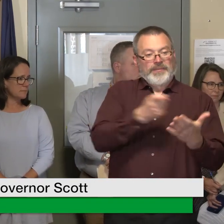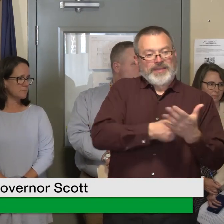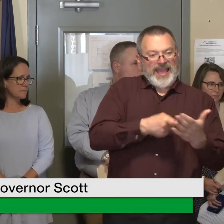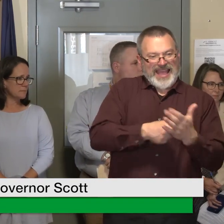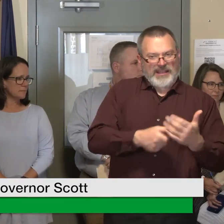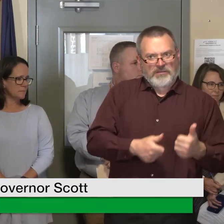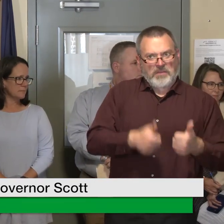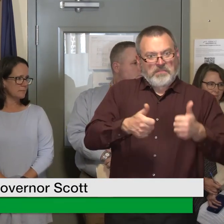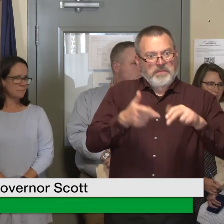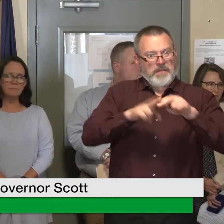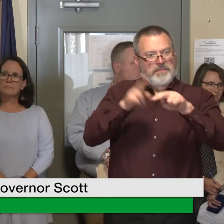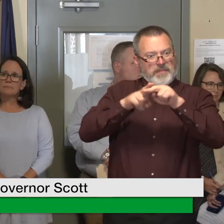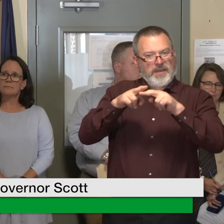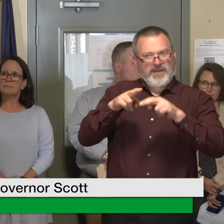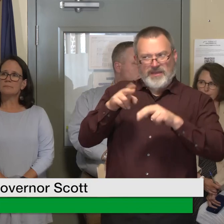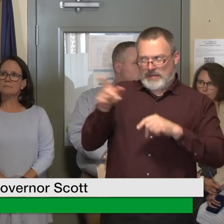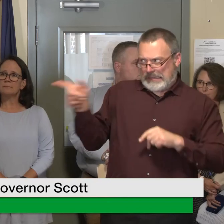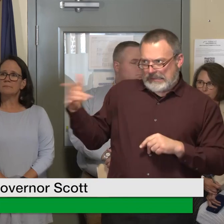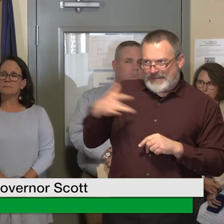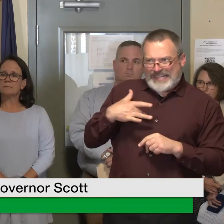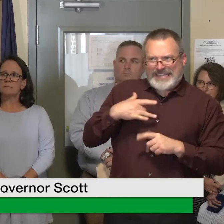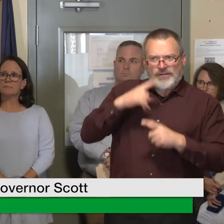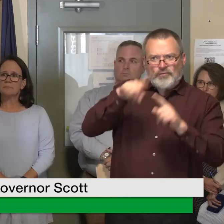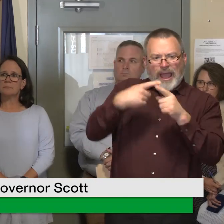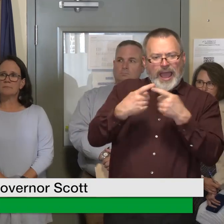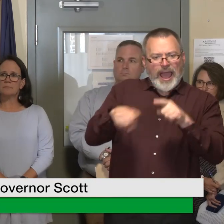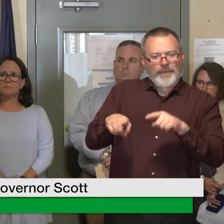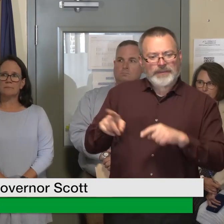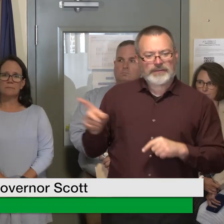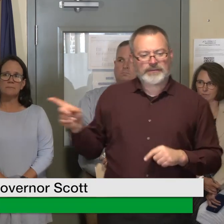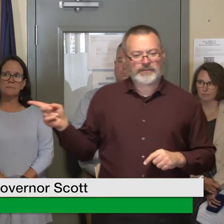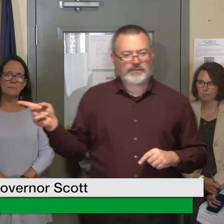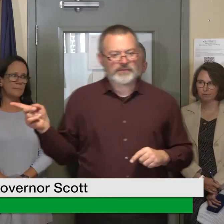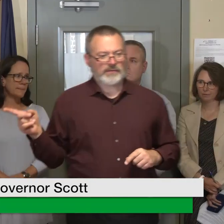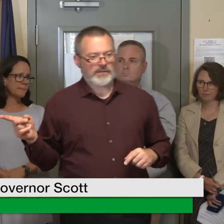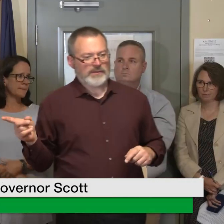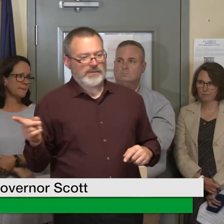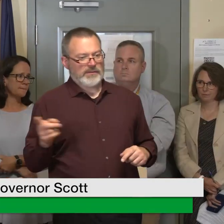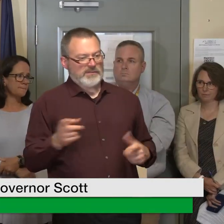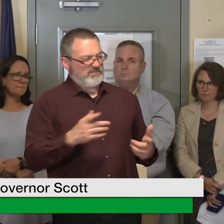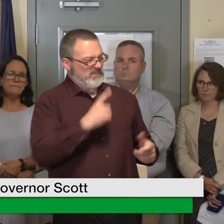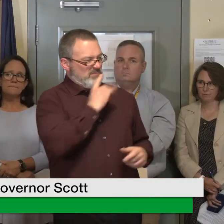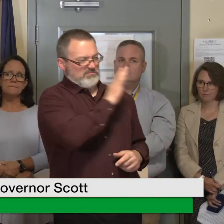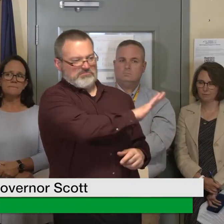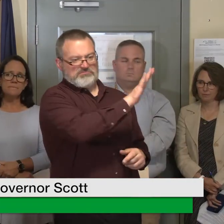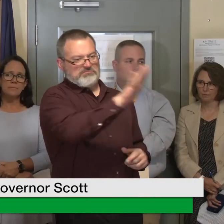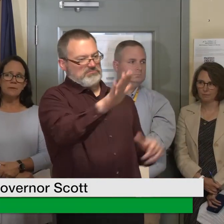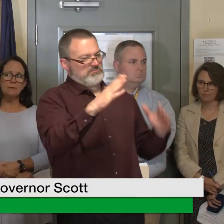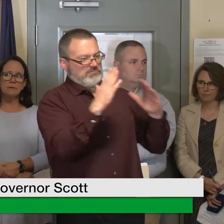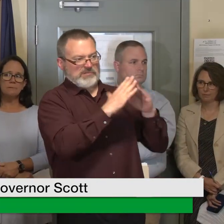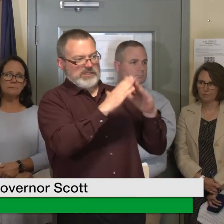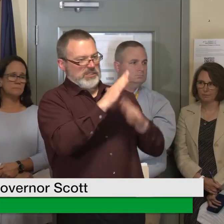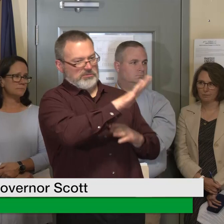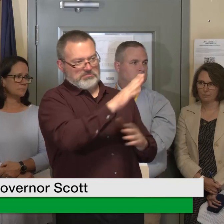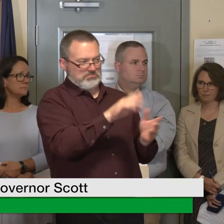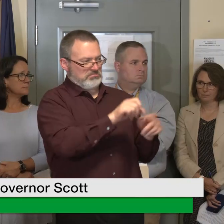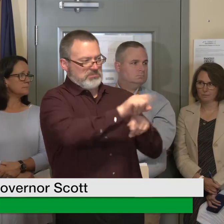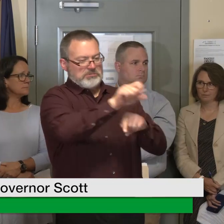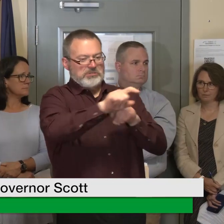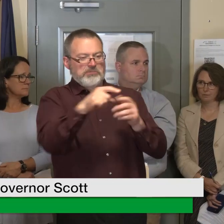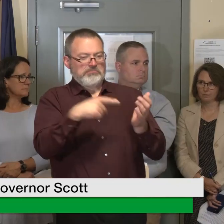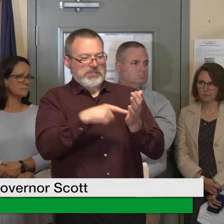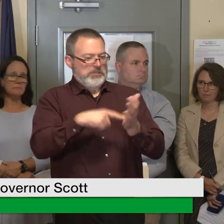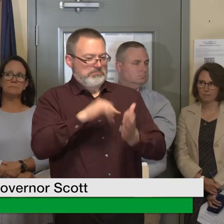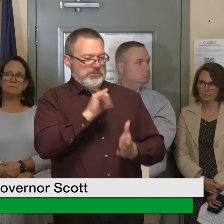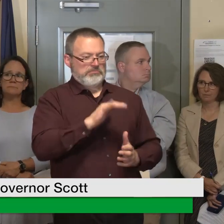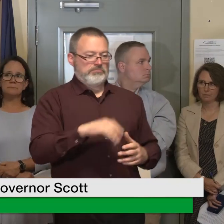what's the time frame of that? It's whatever the towns decide when they send out their property tax bills.